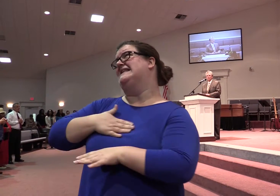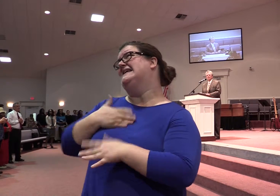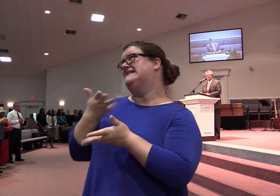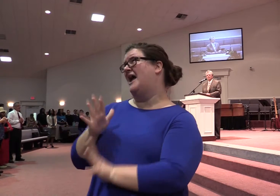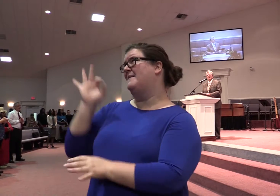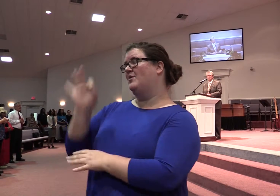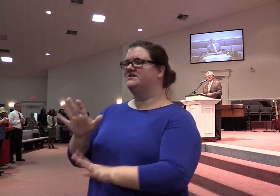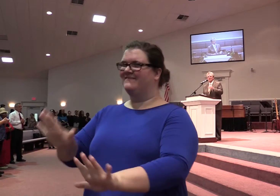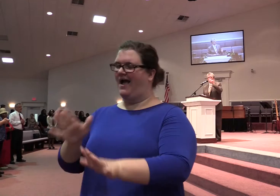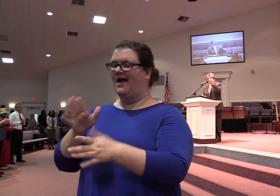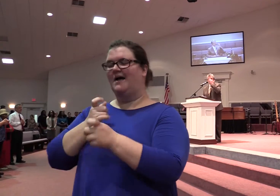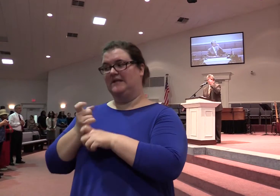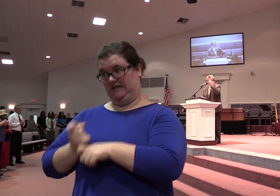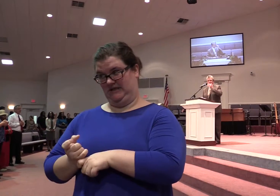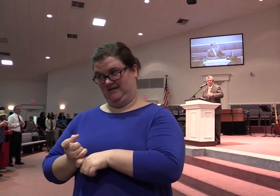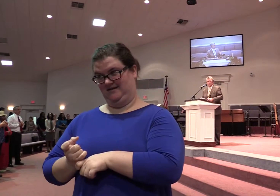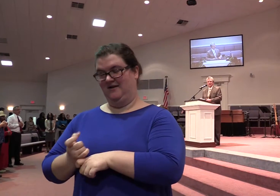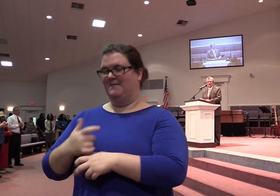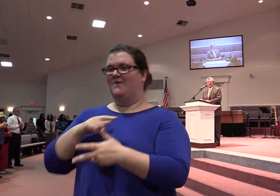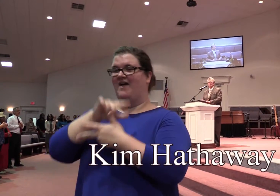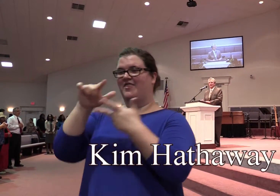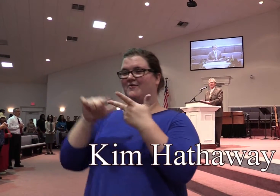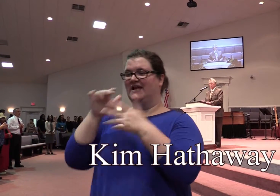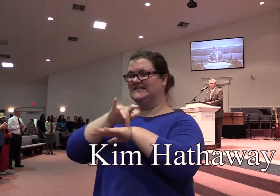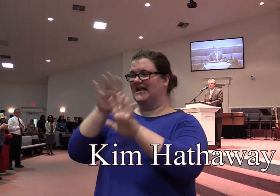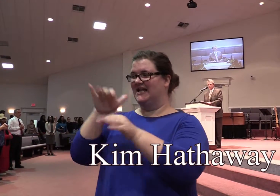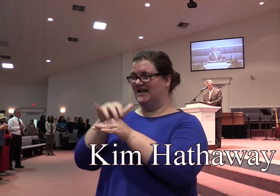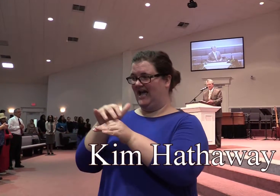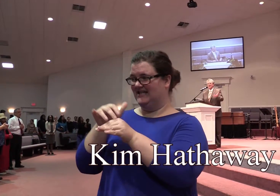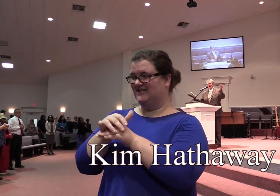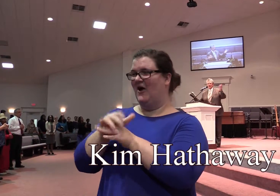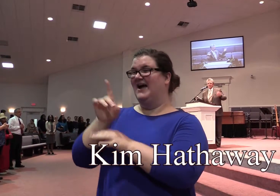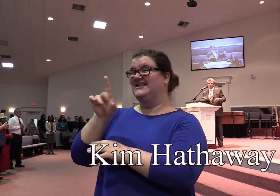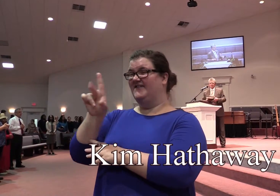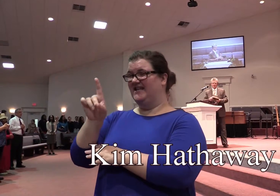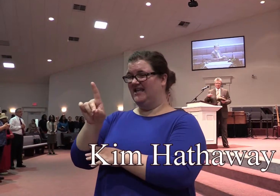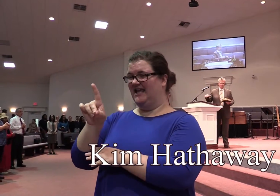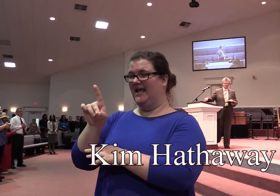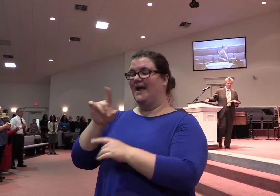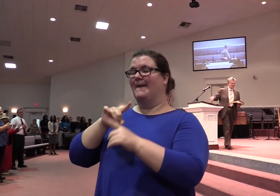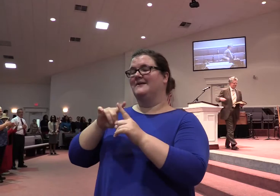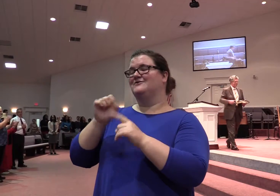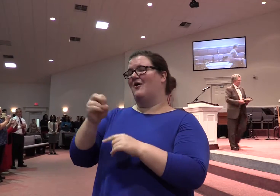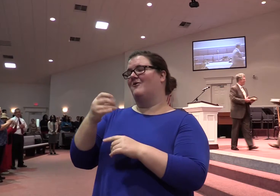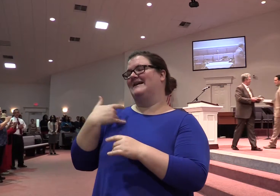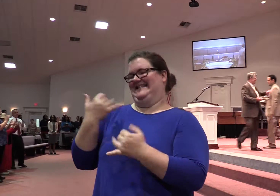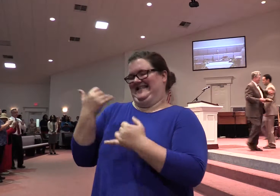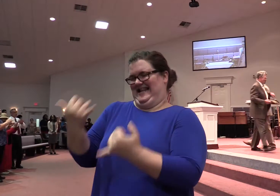just have had, we've had three Sunday nights on DVD, and I'd like to hear one in person. Alex